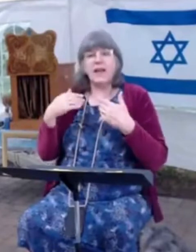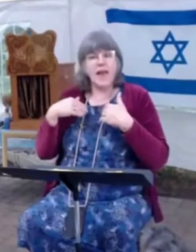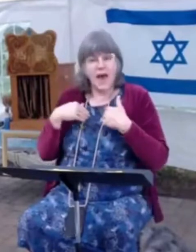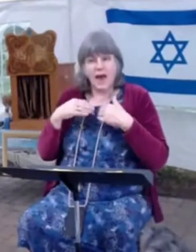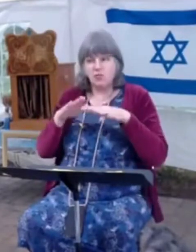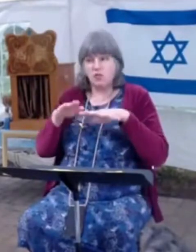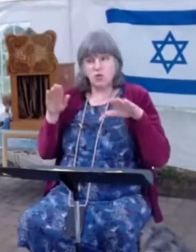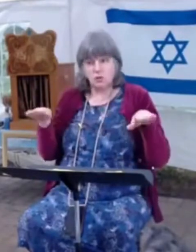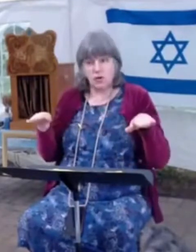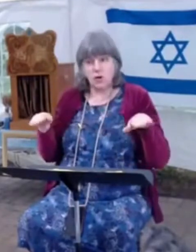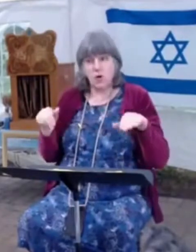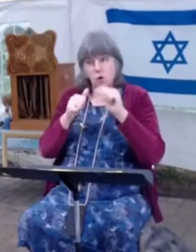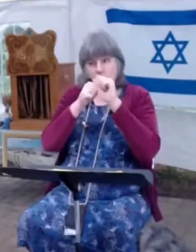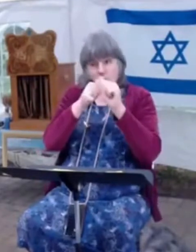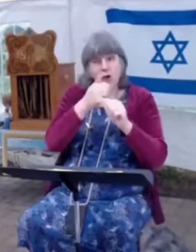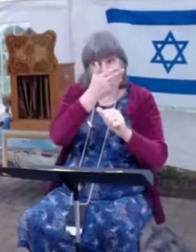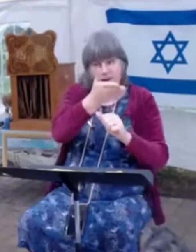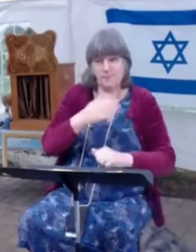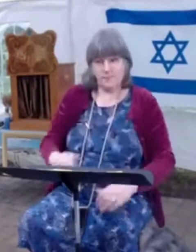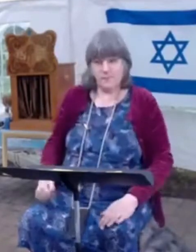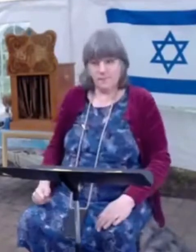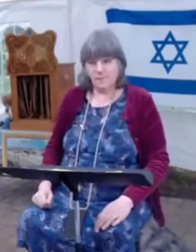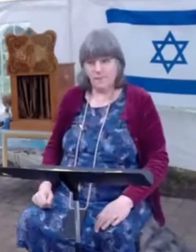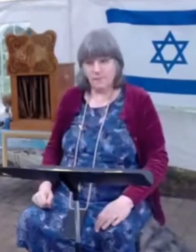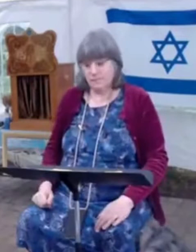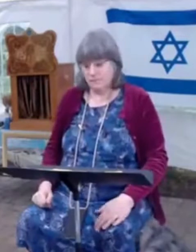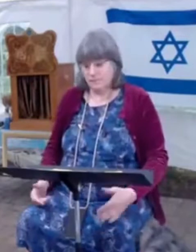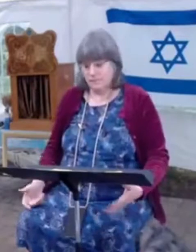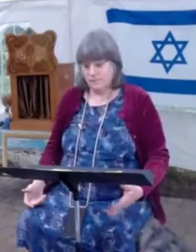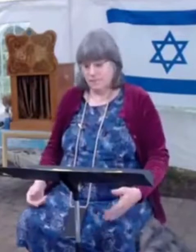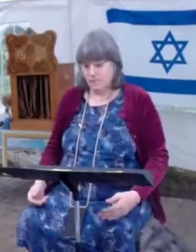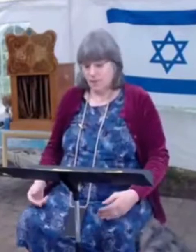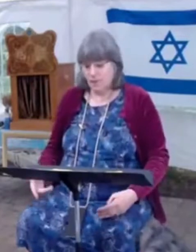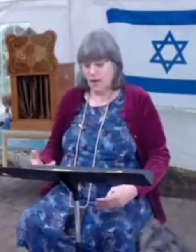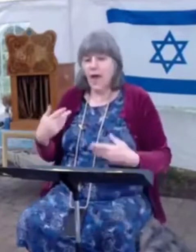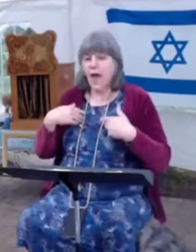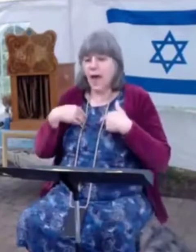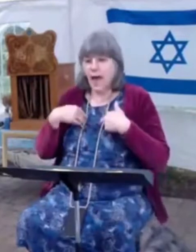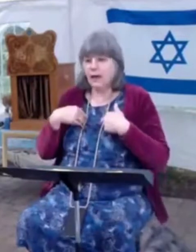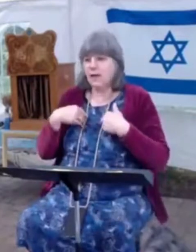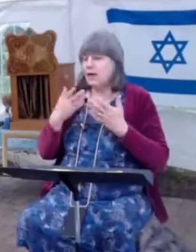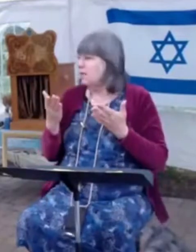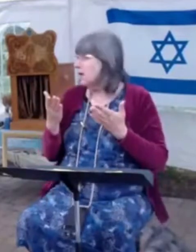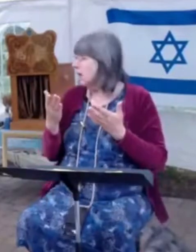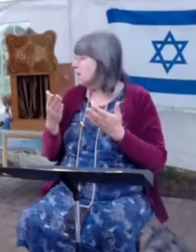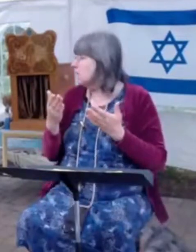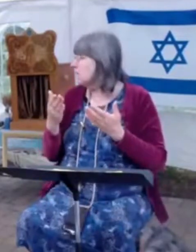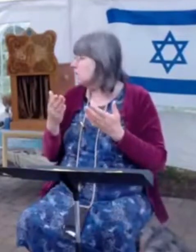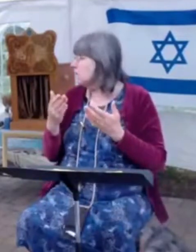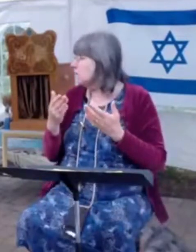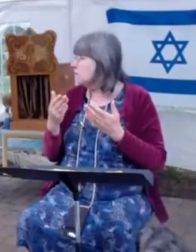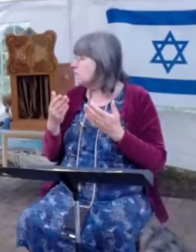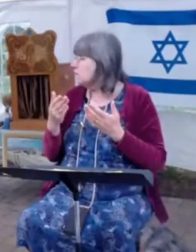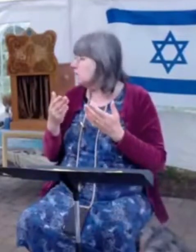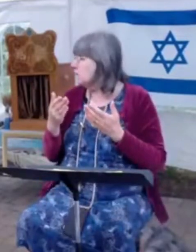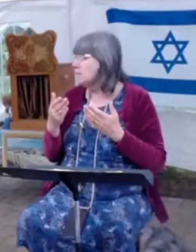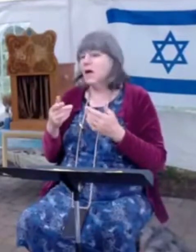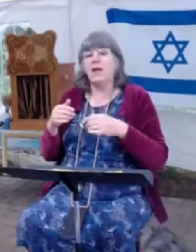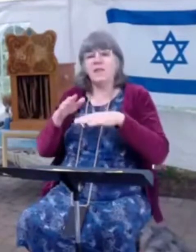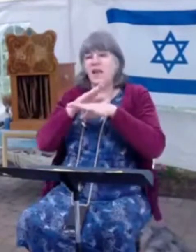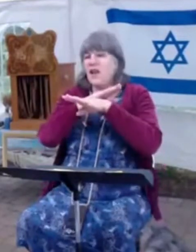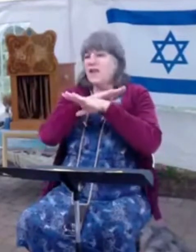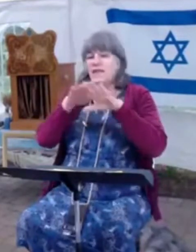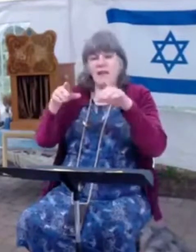All this proved to be of good dispositions. They also inhabited the same country without